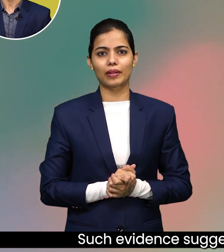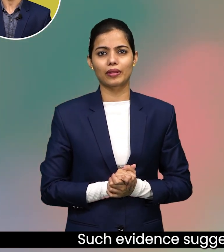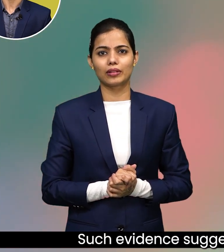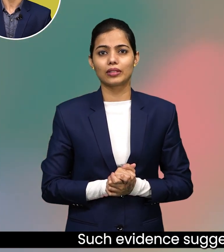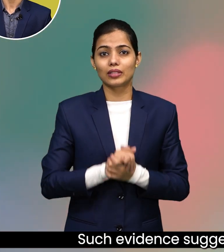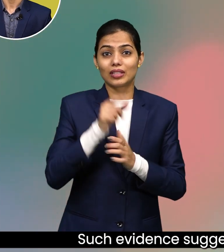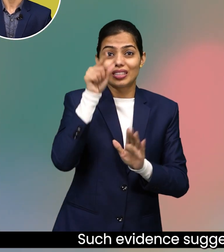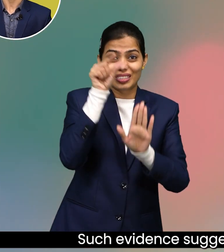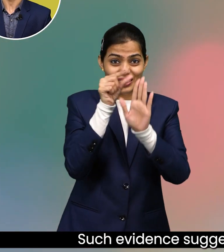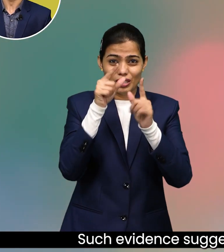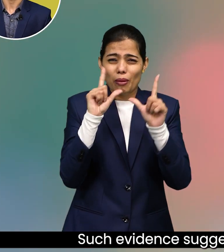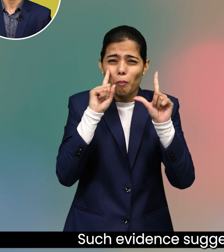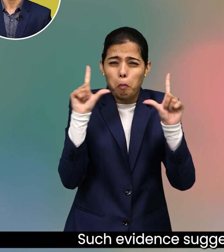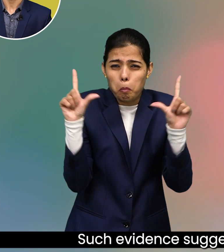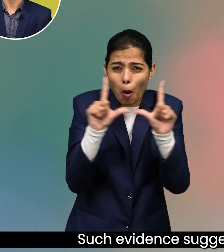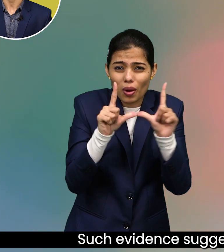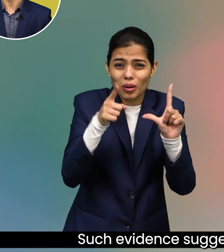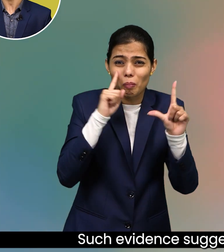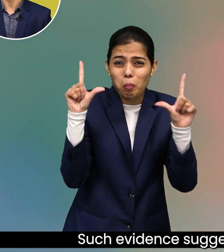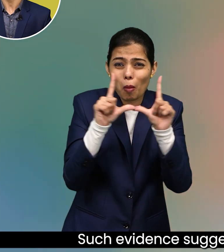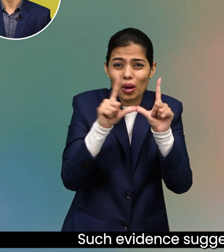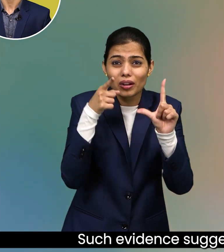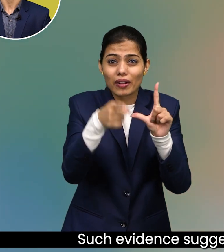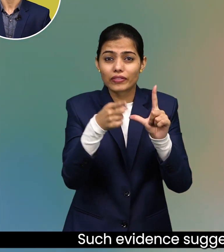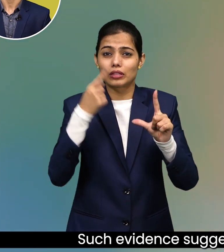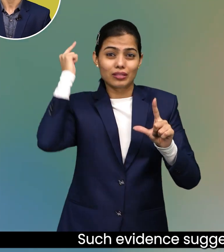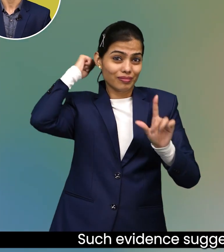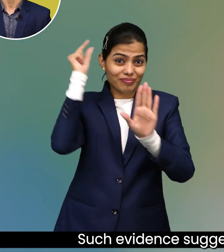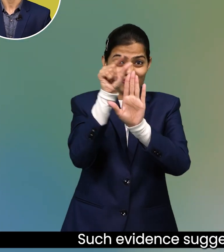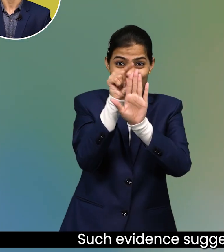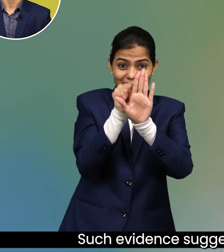Such evidence suggested that the spinal cord